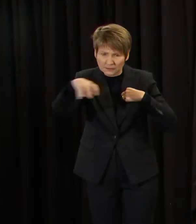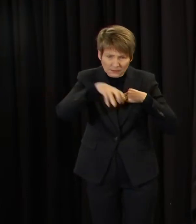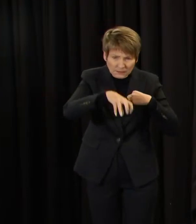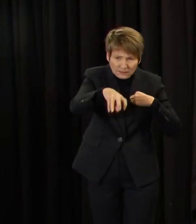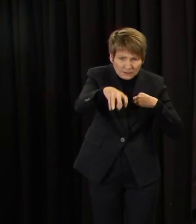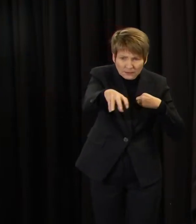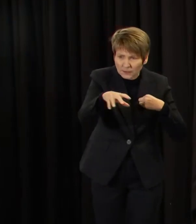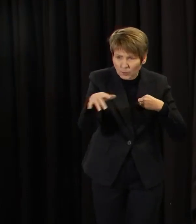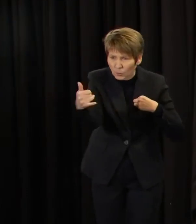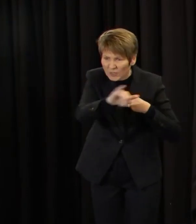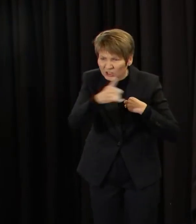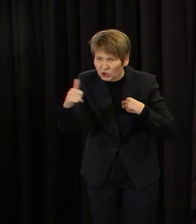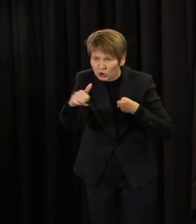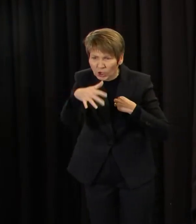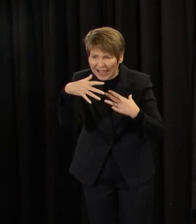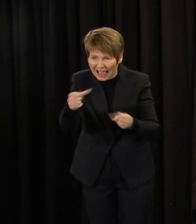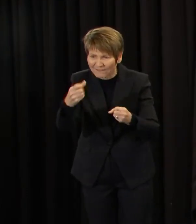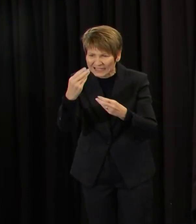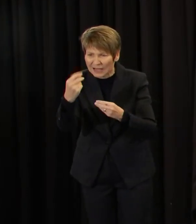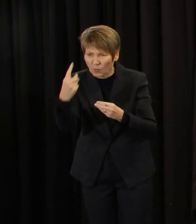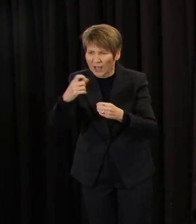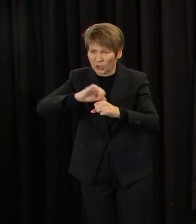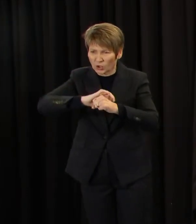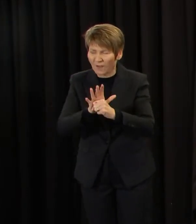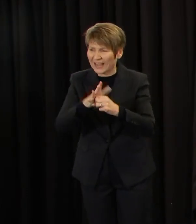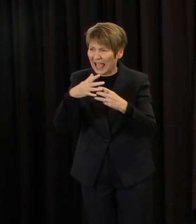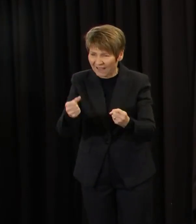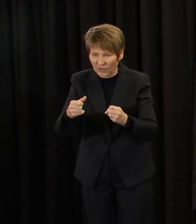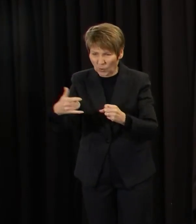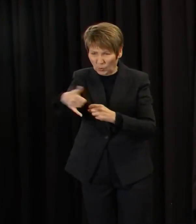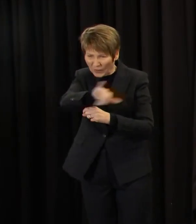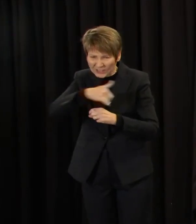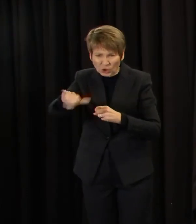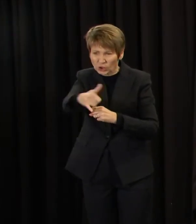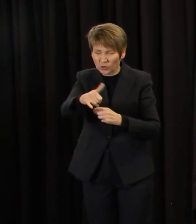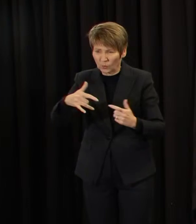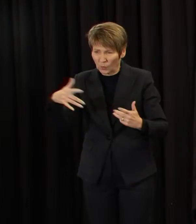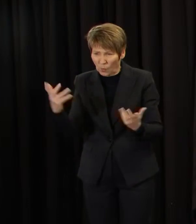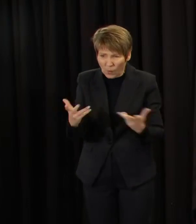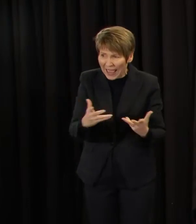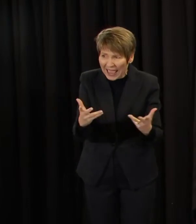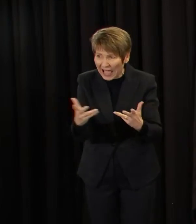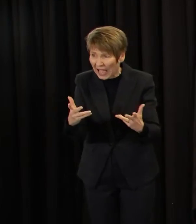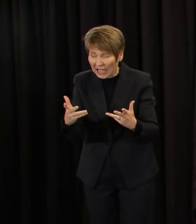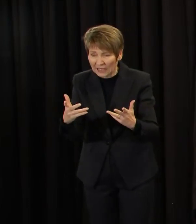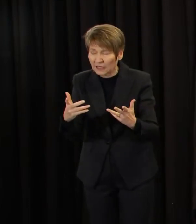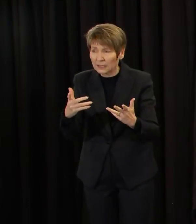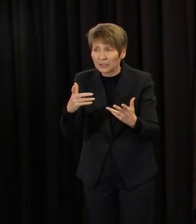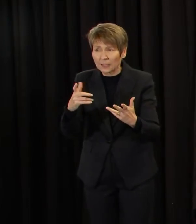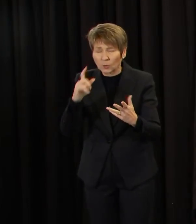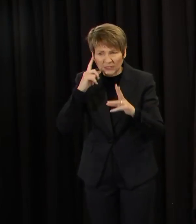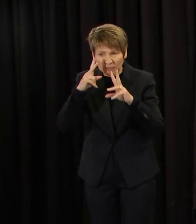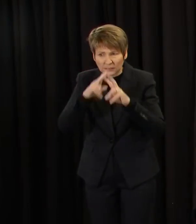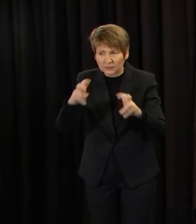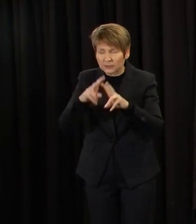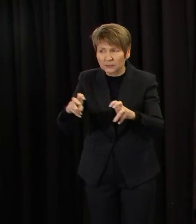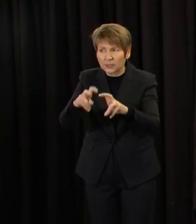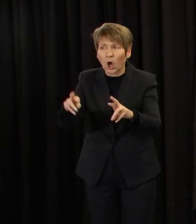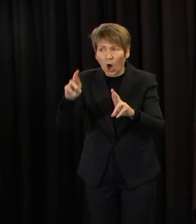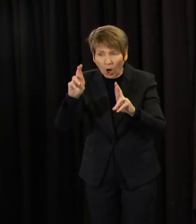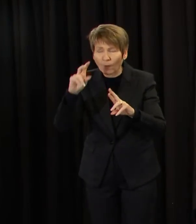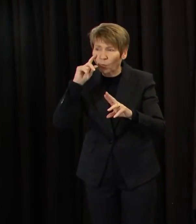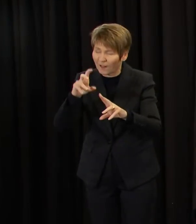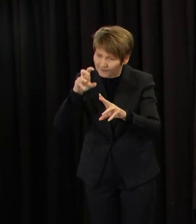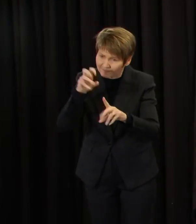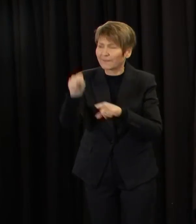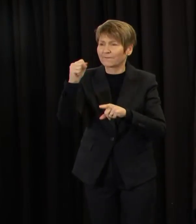We're starting to home in on where we think the source of this is. I think we're getting close, and we'll hopefully have a result on that in the next few days. Do you have a